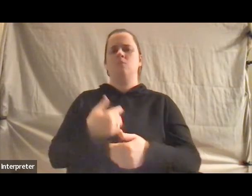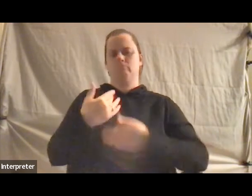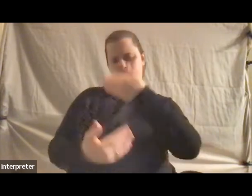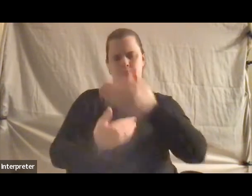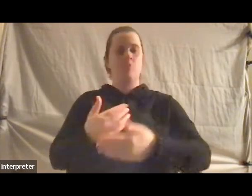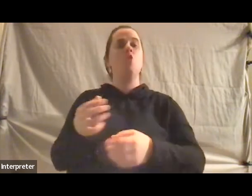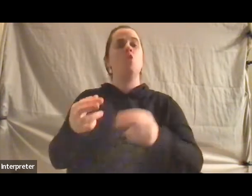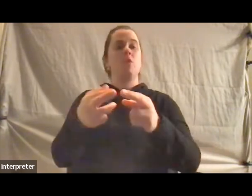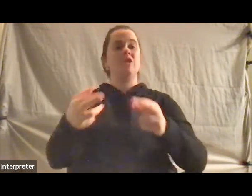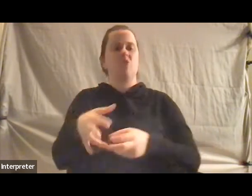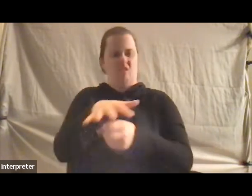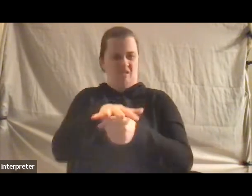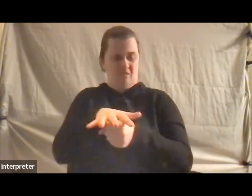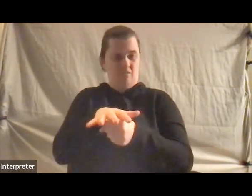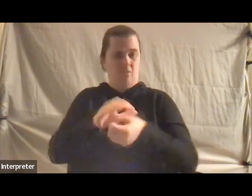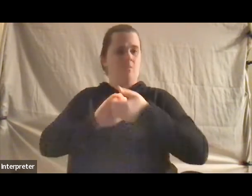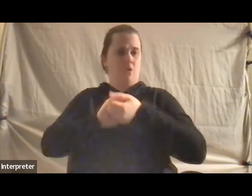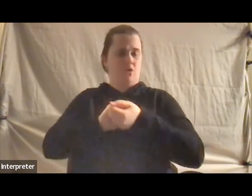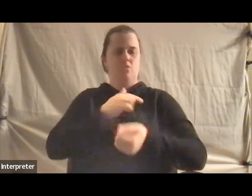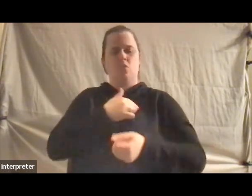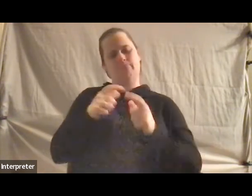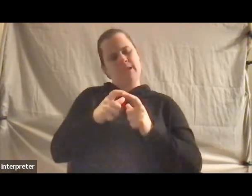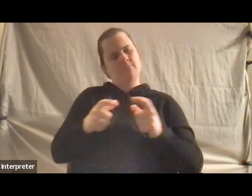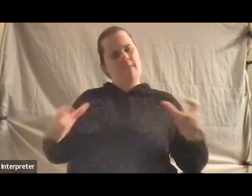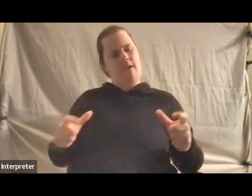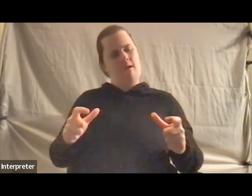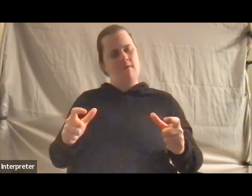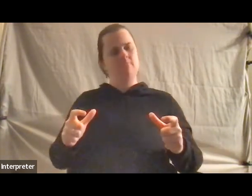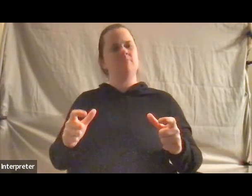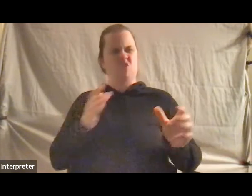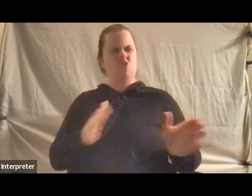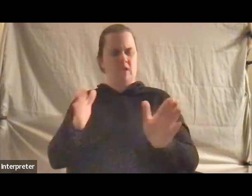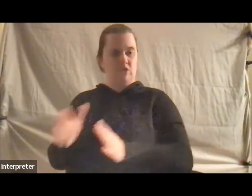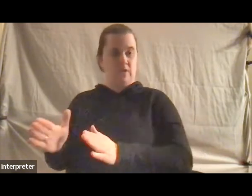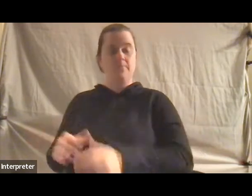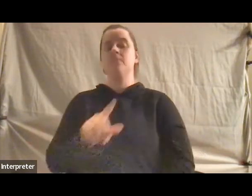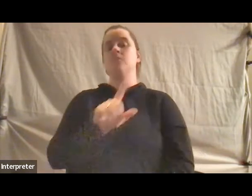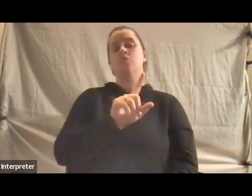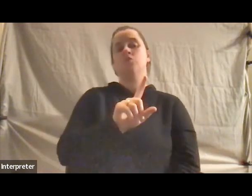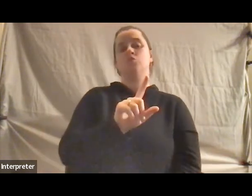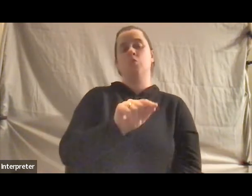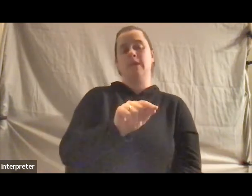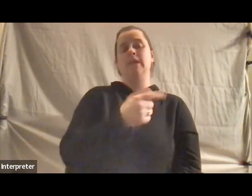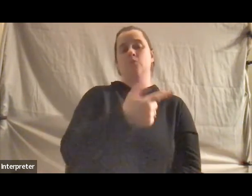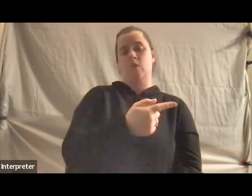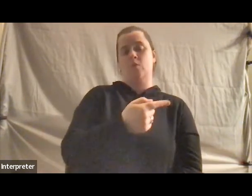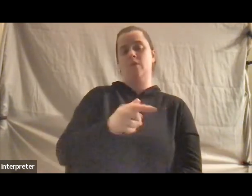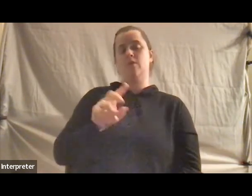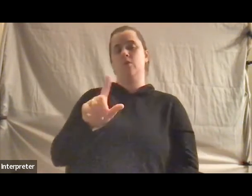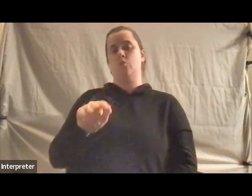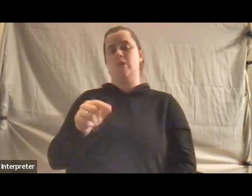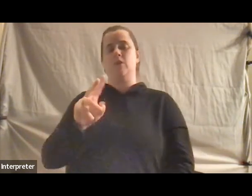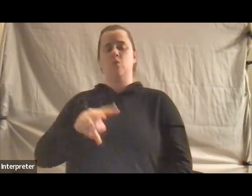partners as we expand our own strategy. For the 2021-2022 biennium, we